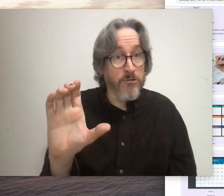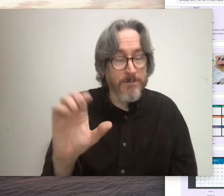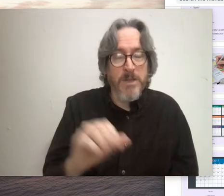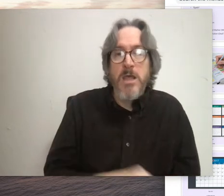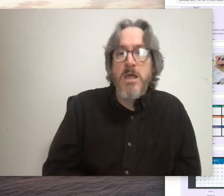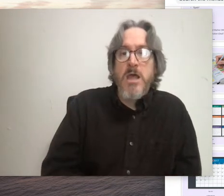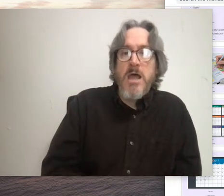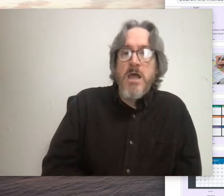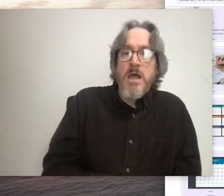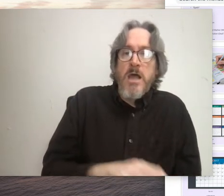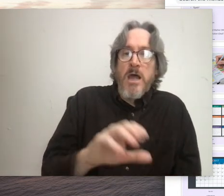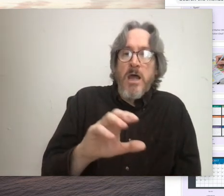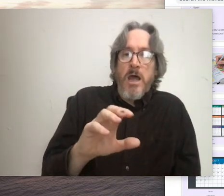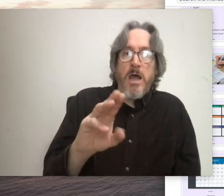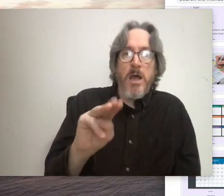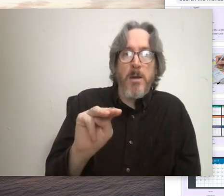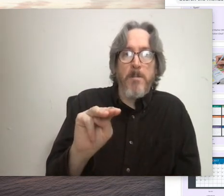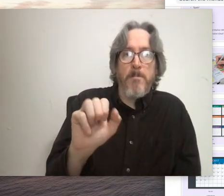pattern.